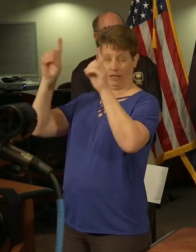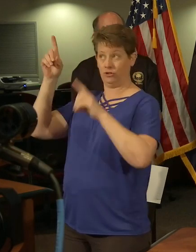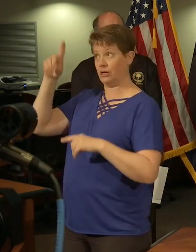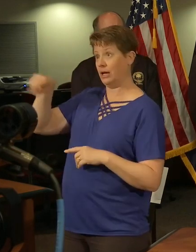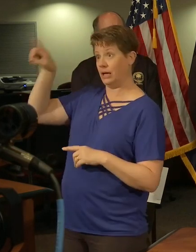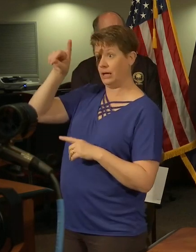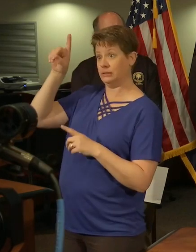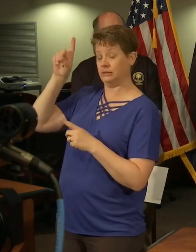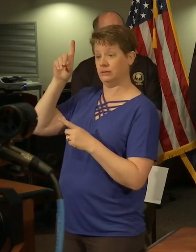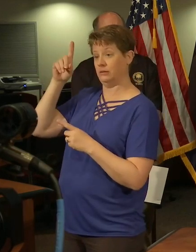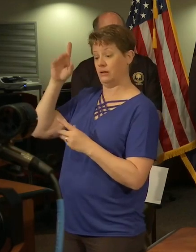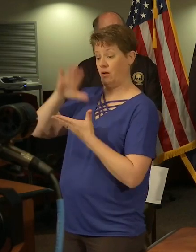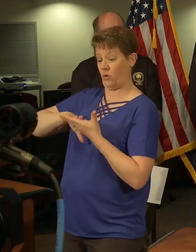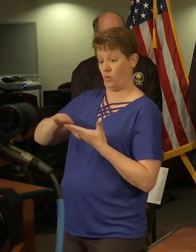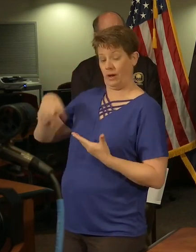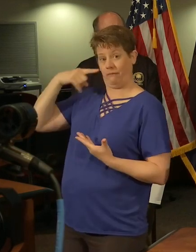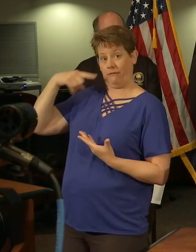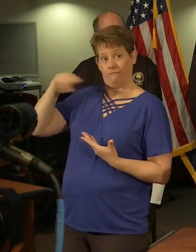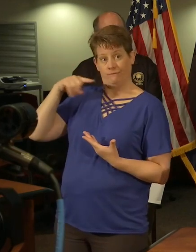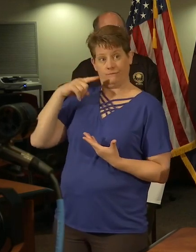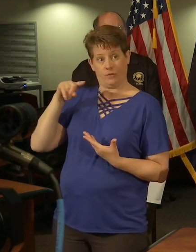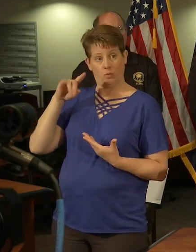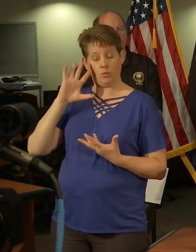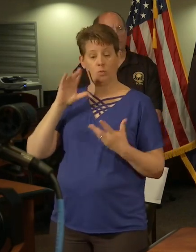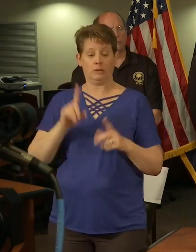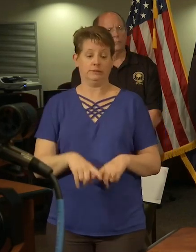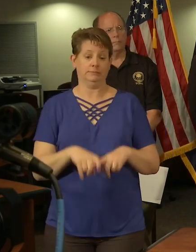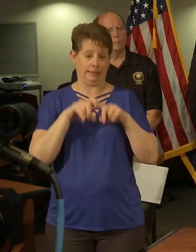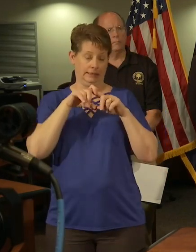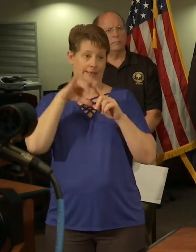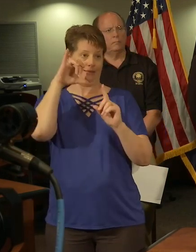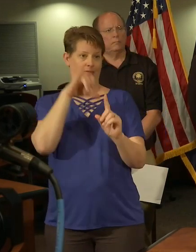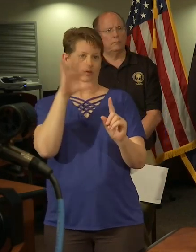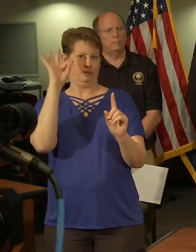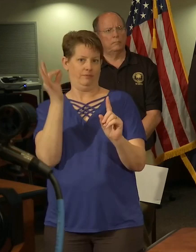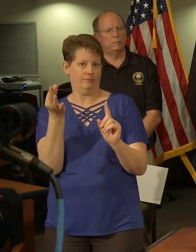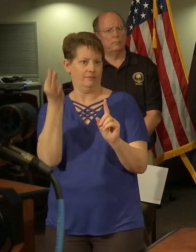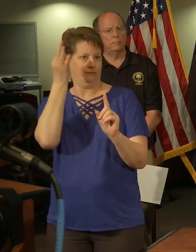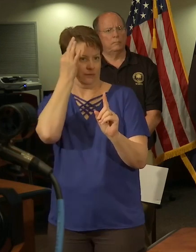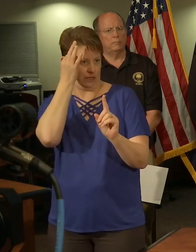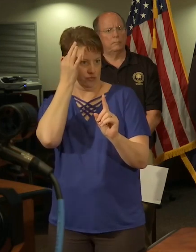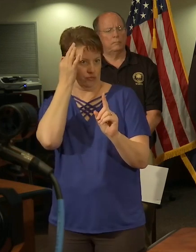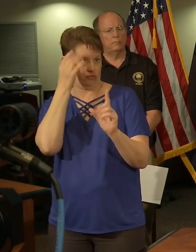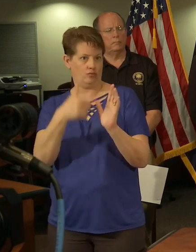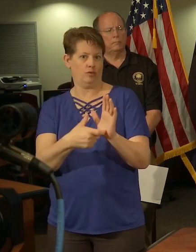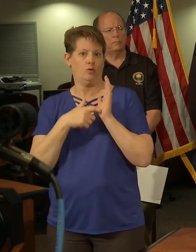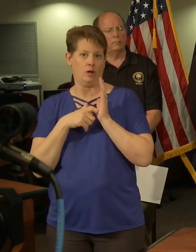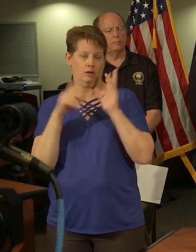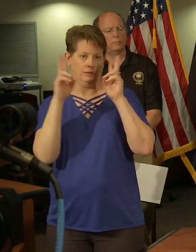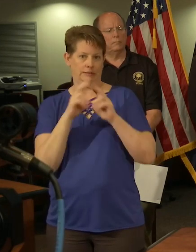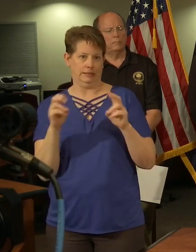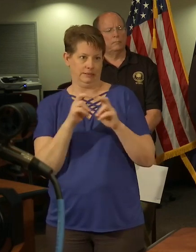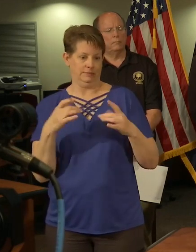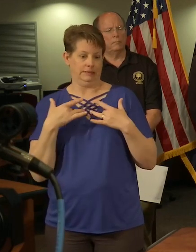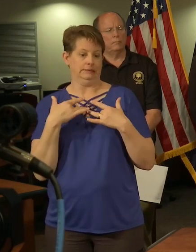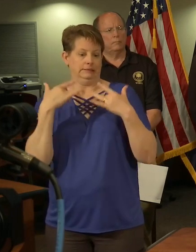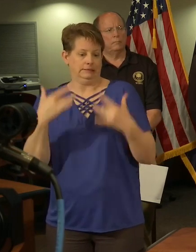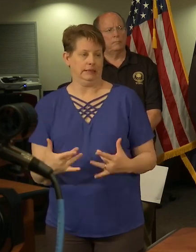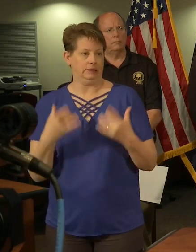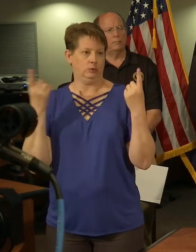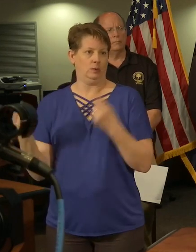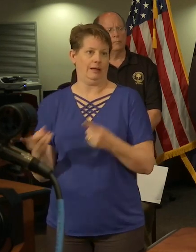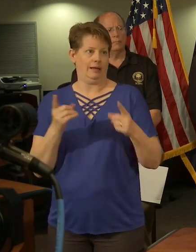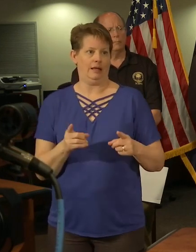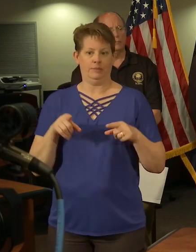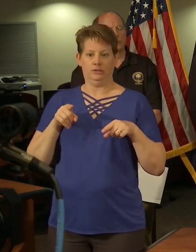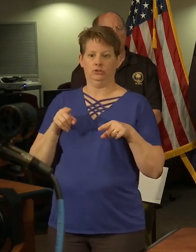to suspend federally required student assessments that are traditionally